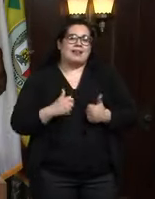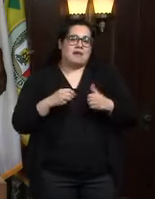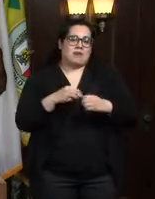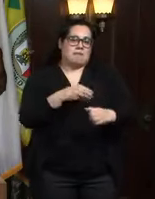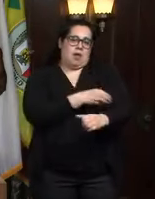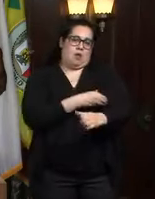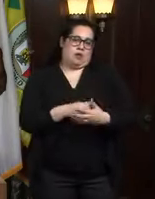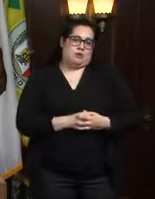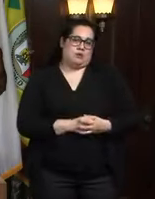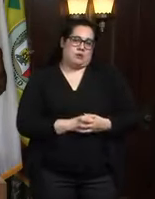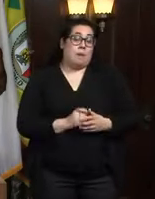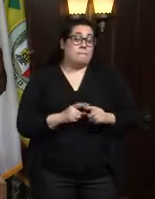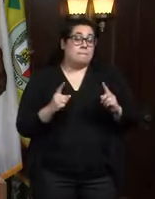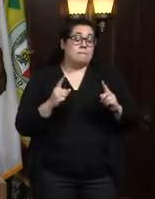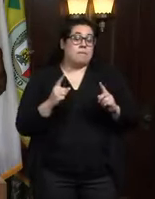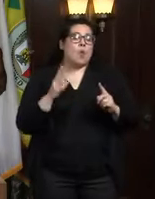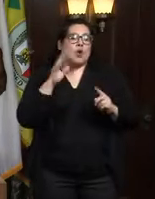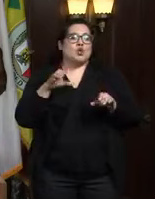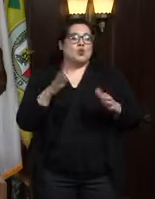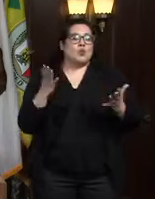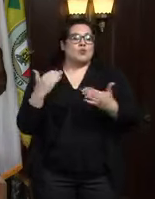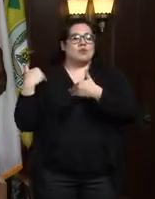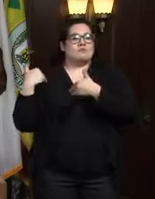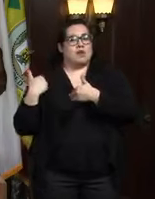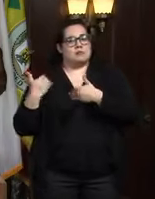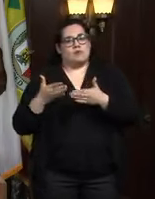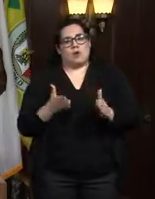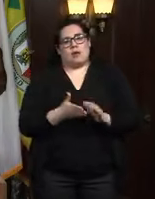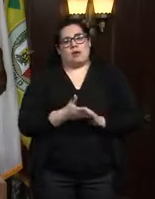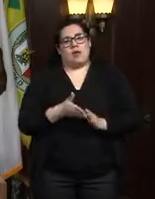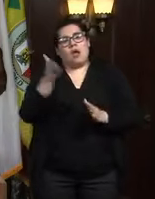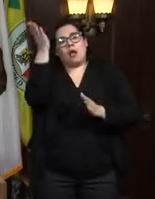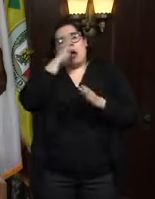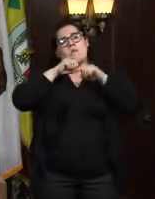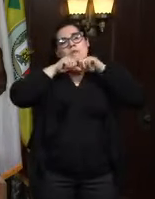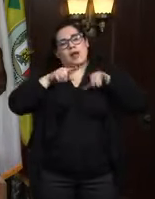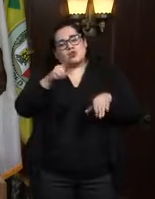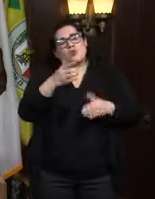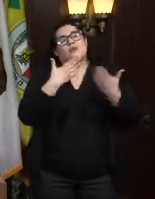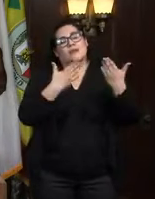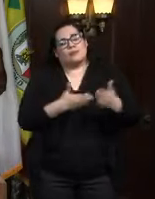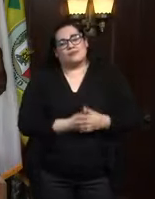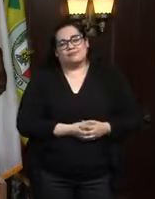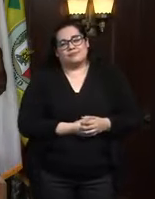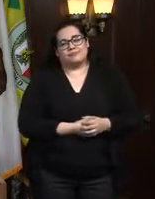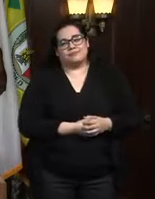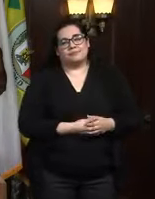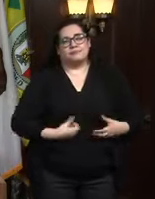power, but we're going to do it responsibly. God bless you, and thank you.